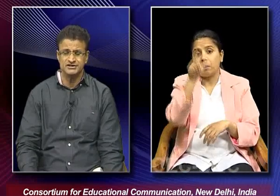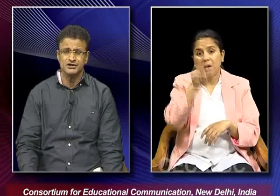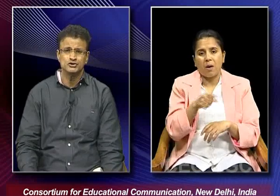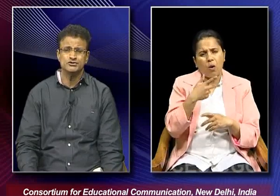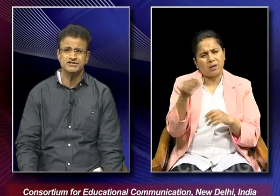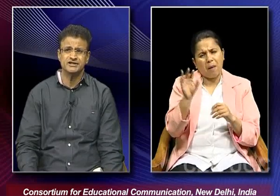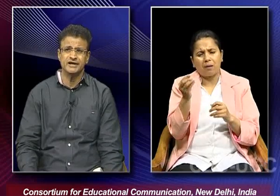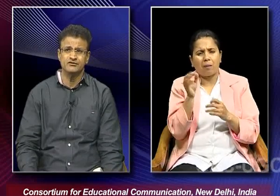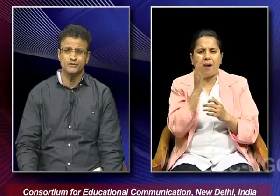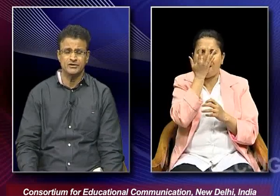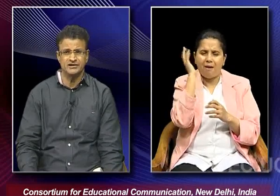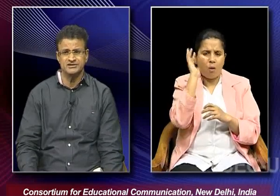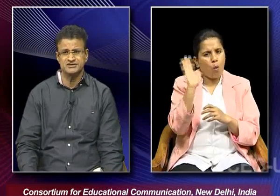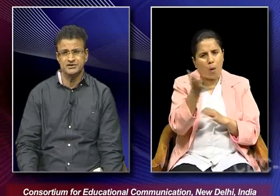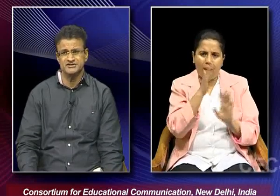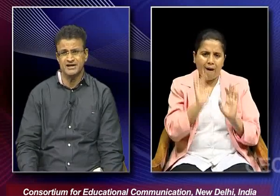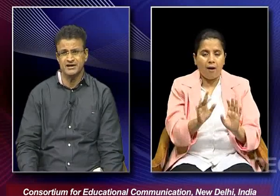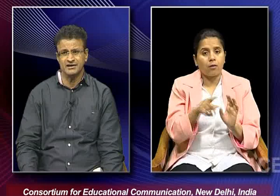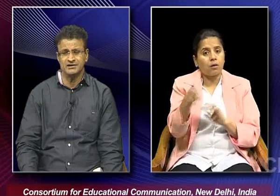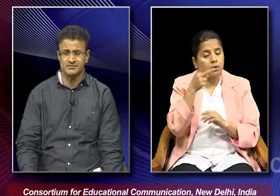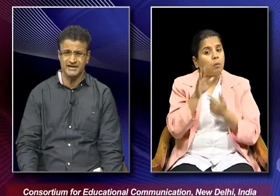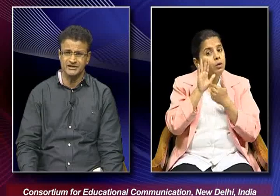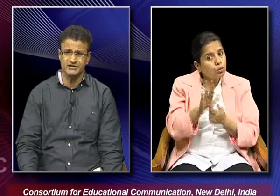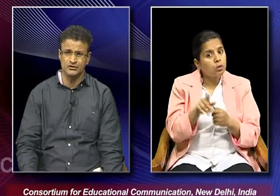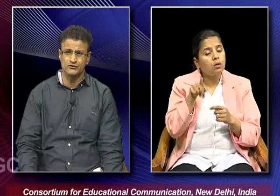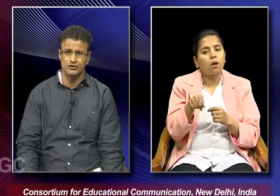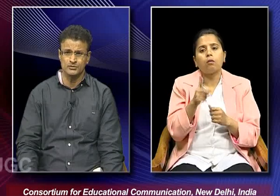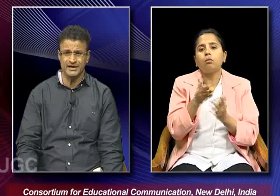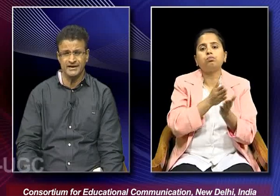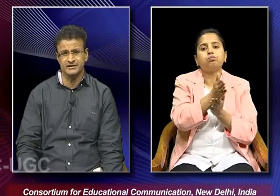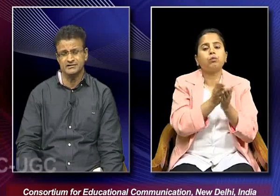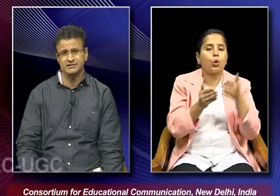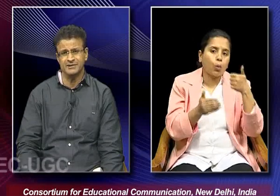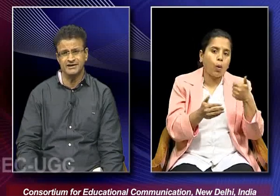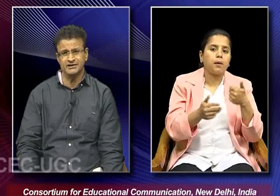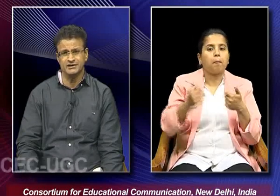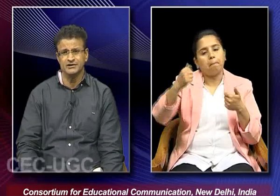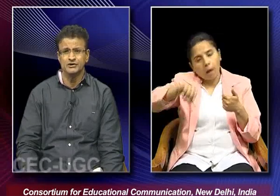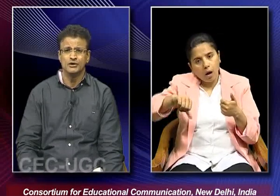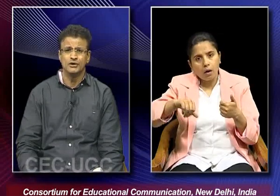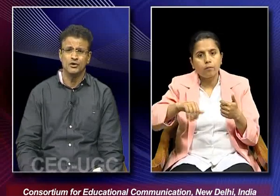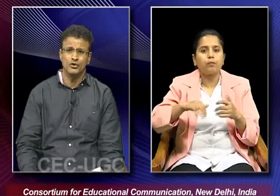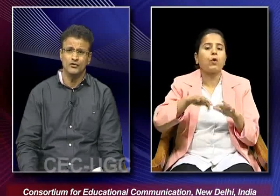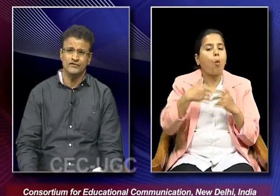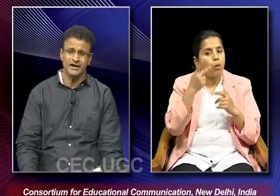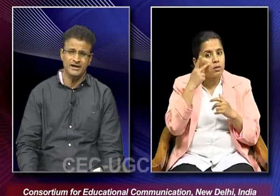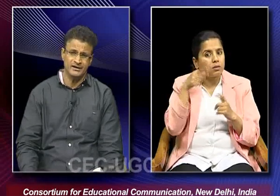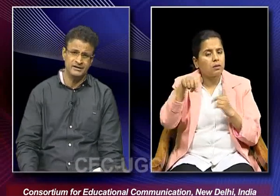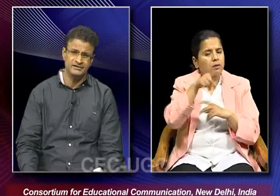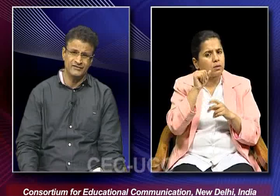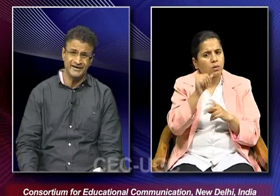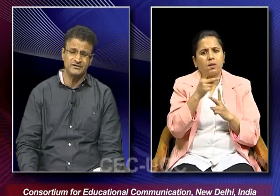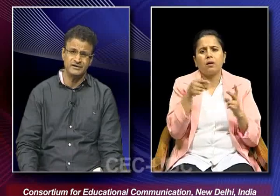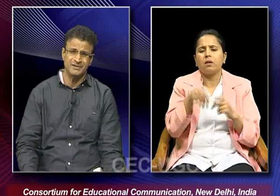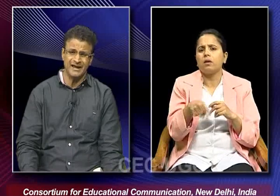has. So such kind of portrayals which are in a binary of good or bad, in the binary of in